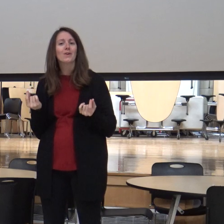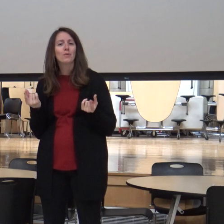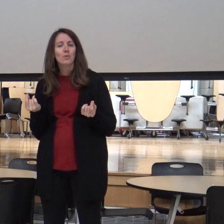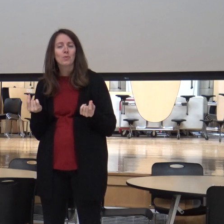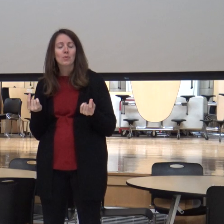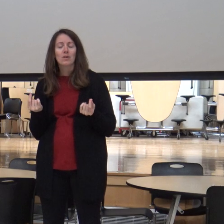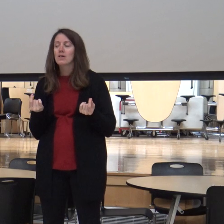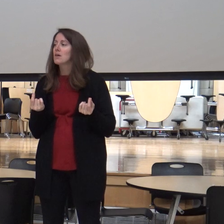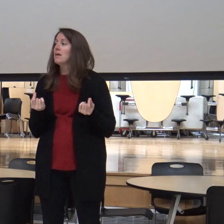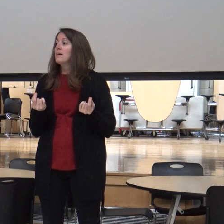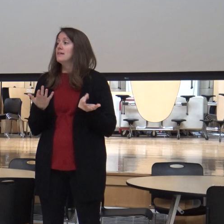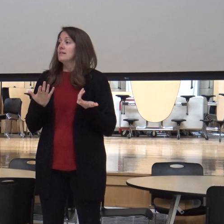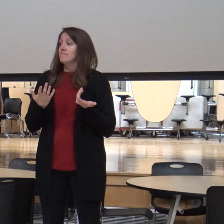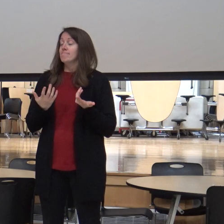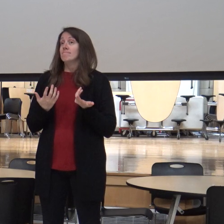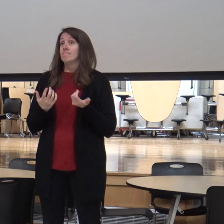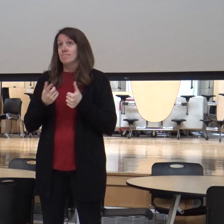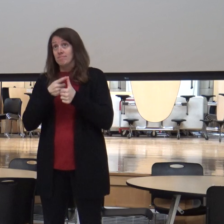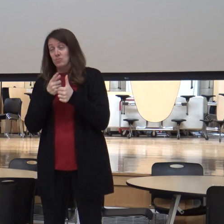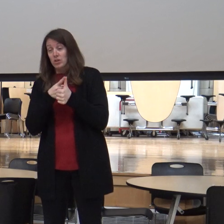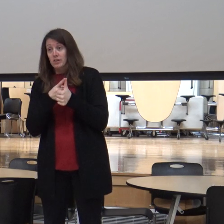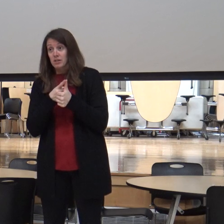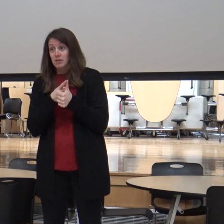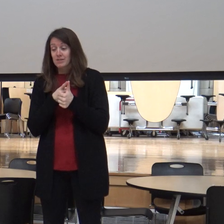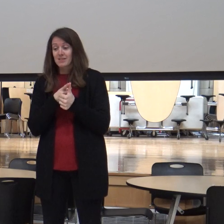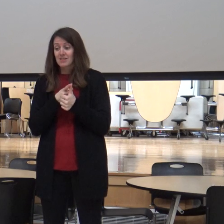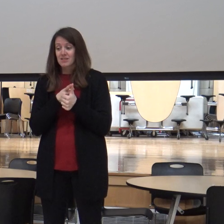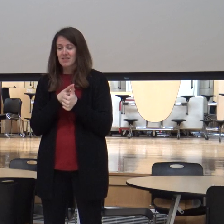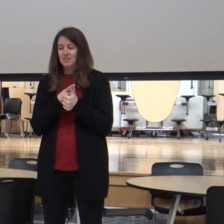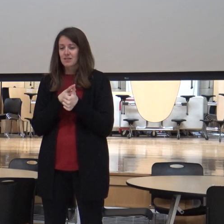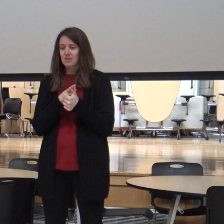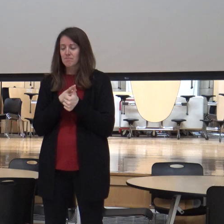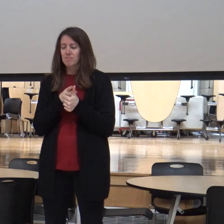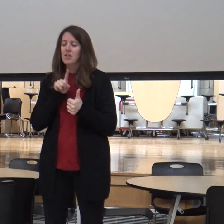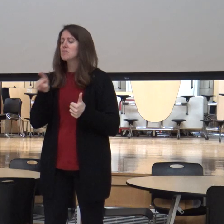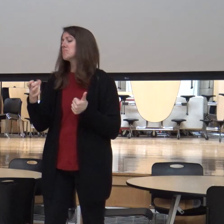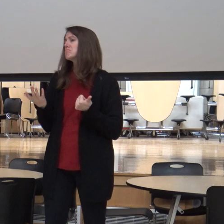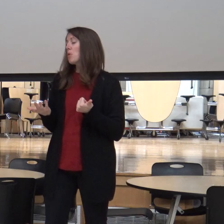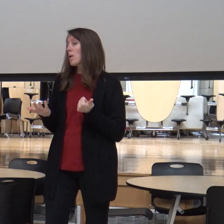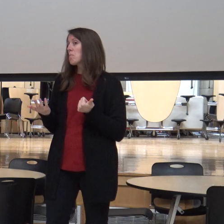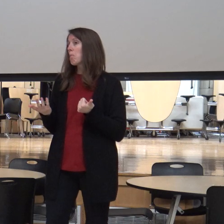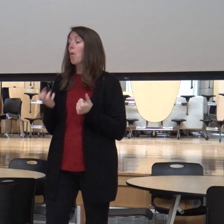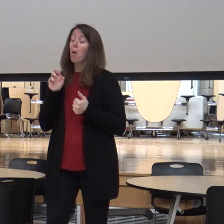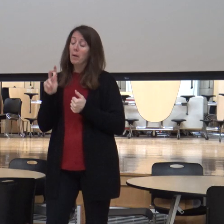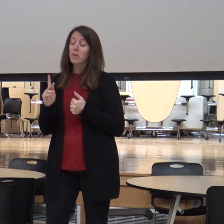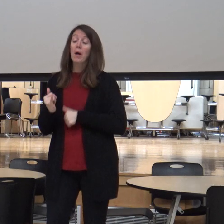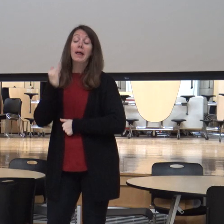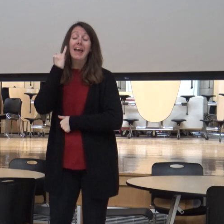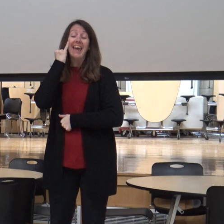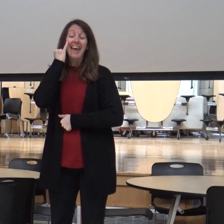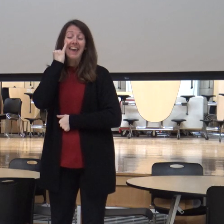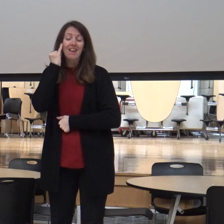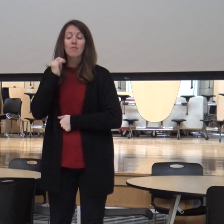What comes to mind is a couple of things. One is asking them, let's say you were struggling, how would I know?